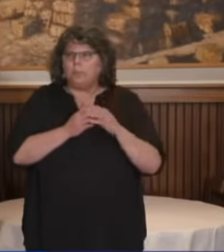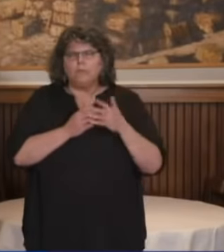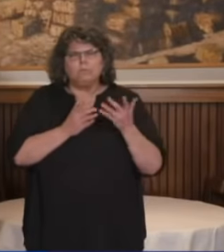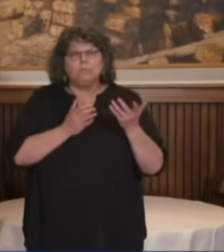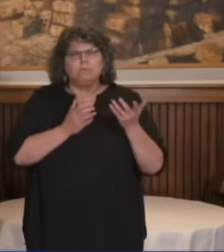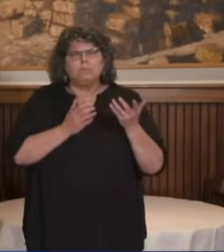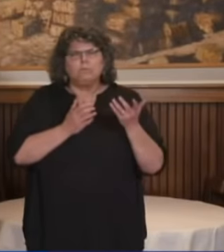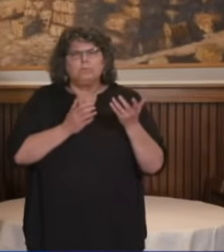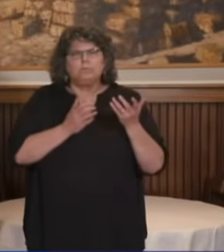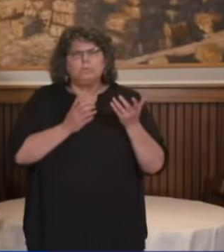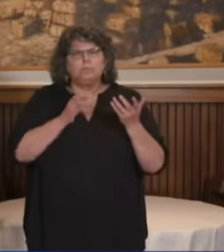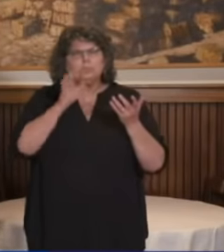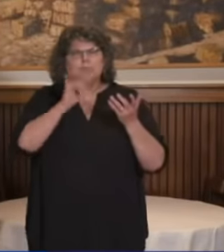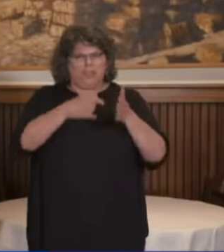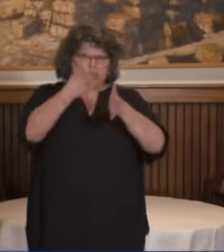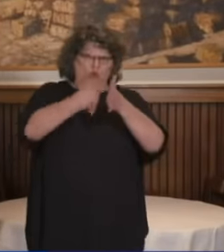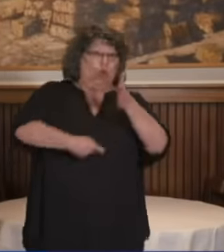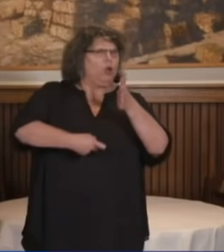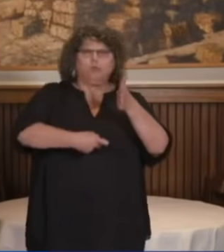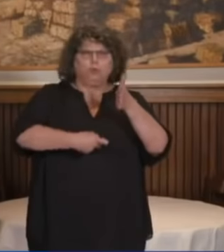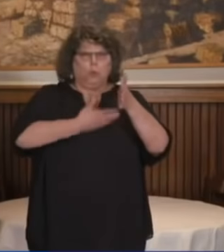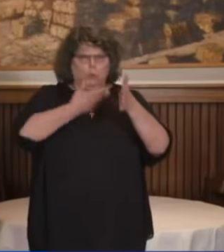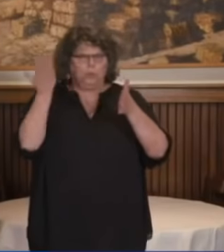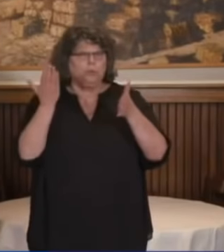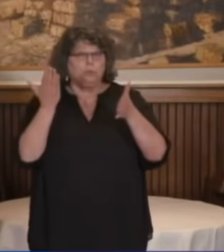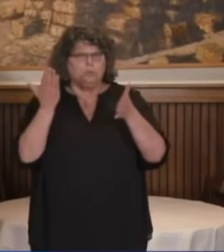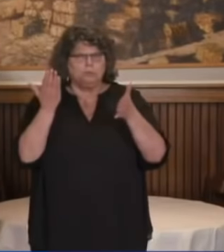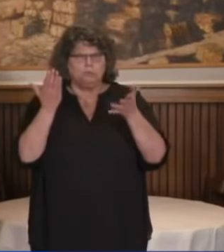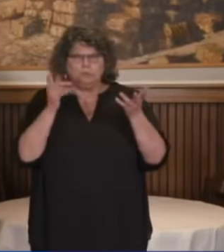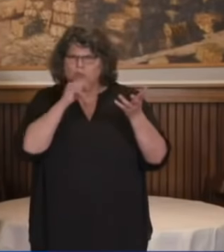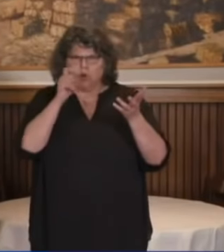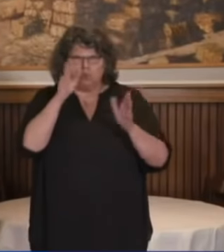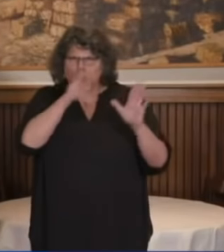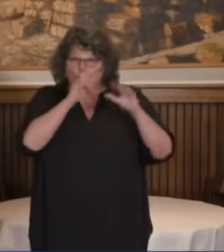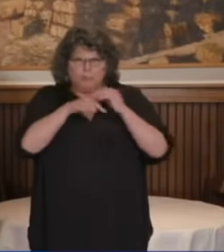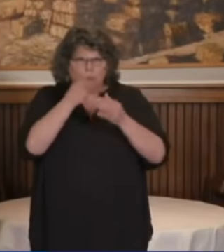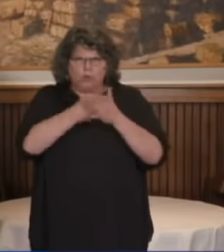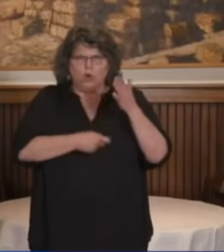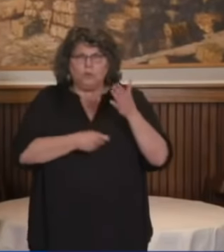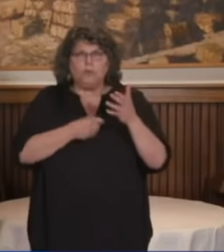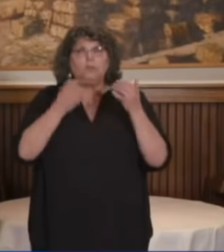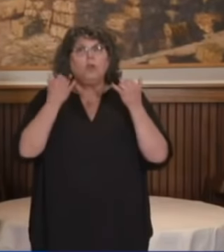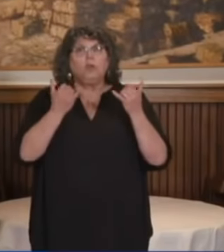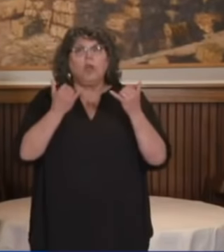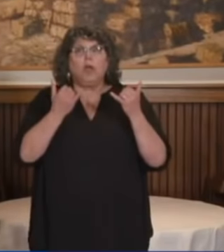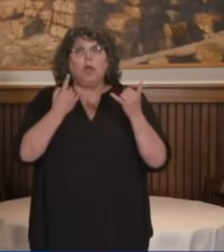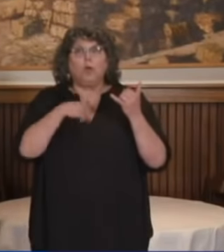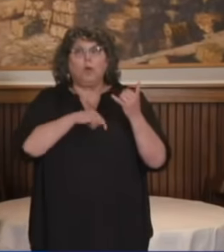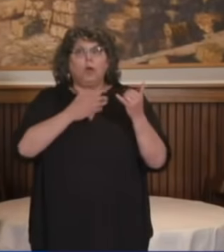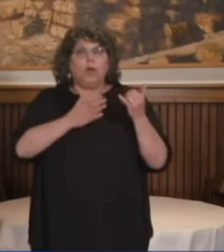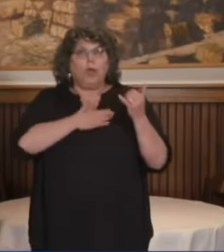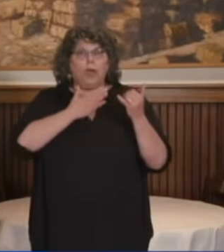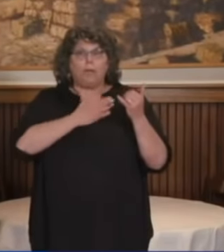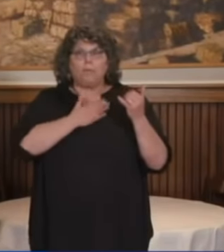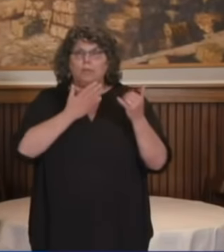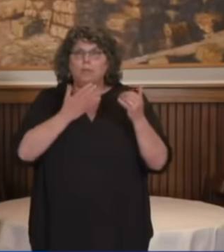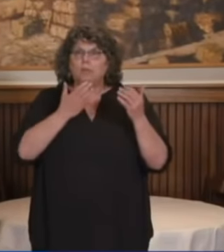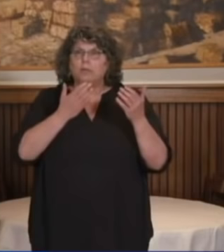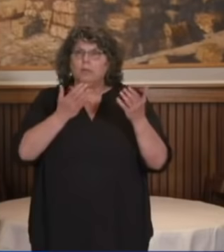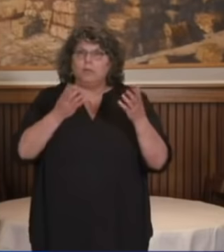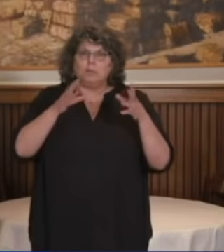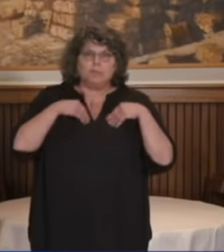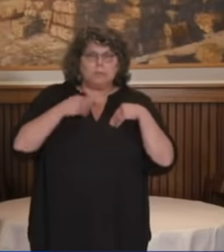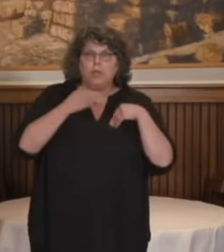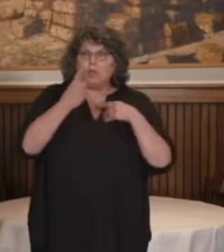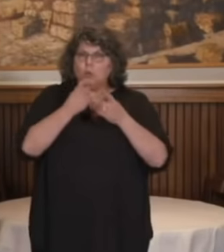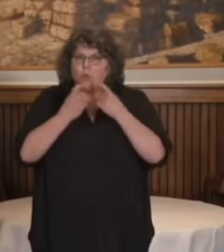that cost should not be a factor. With that, we're happy to factor any of the questions